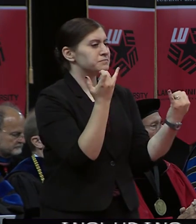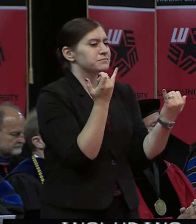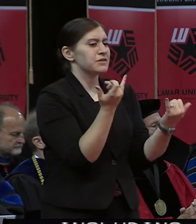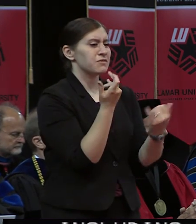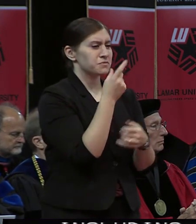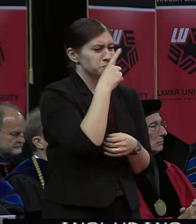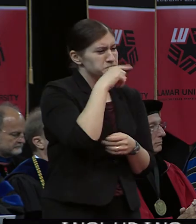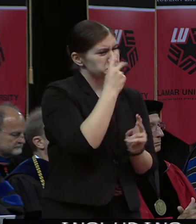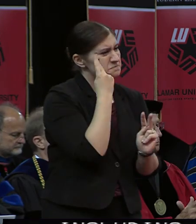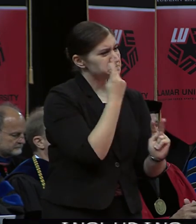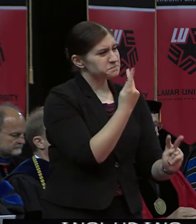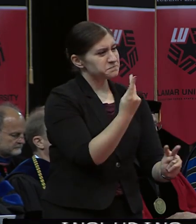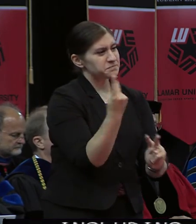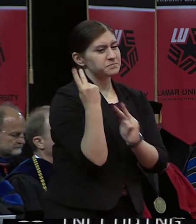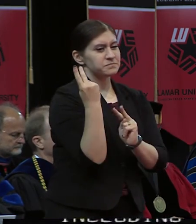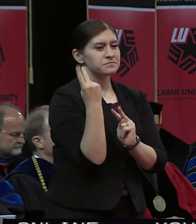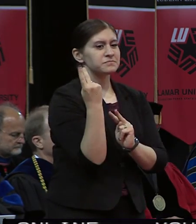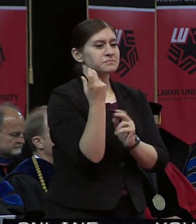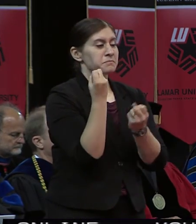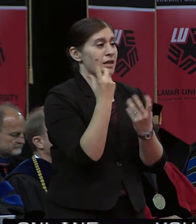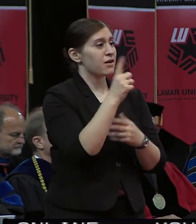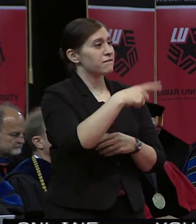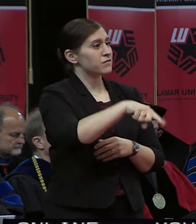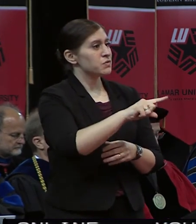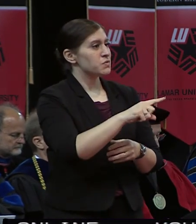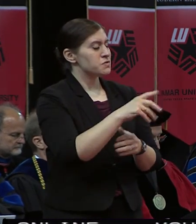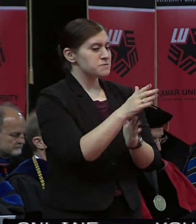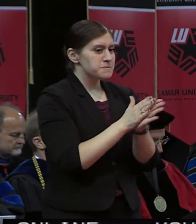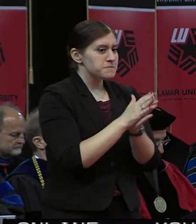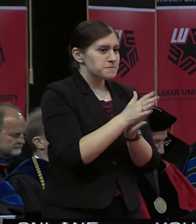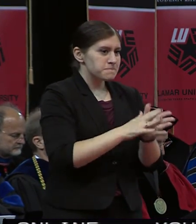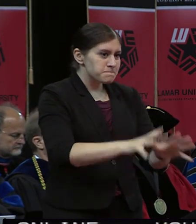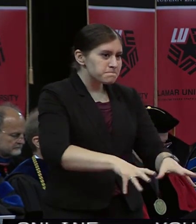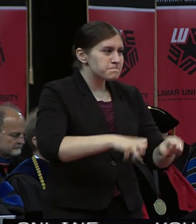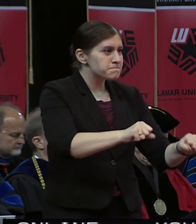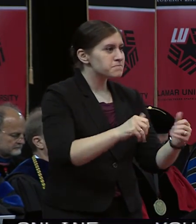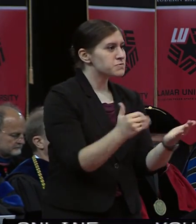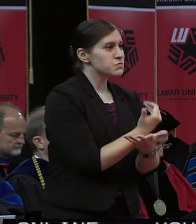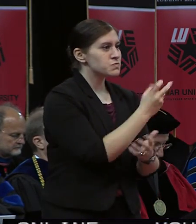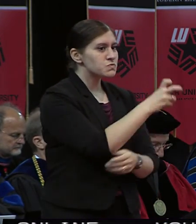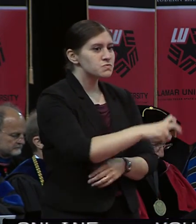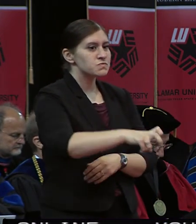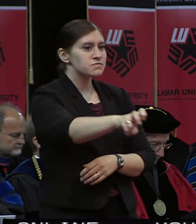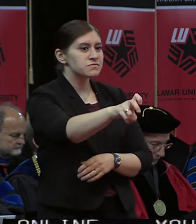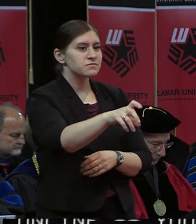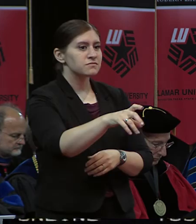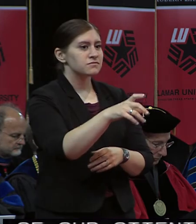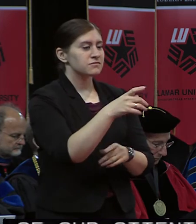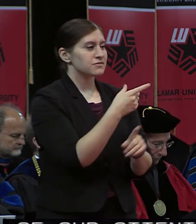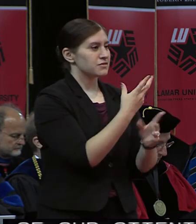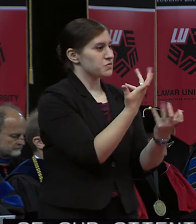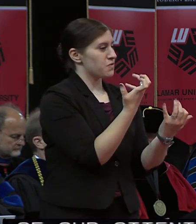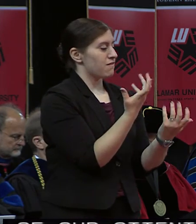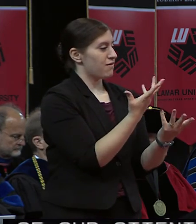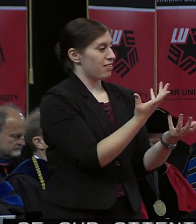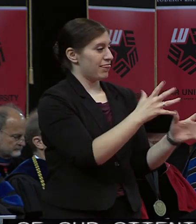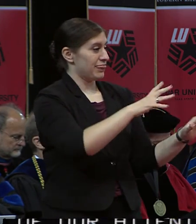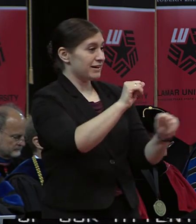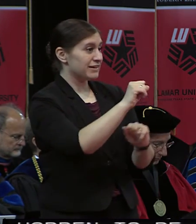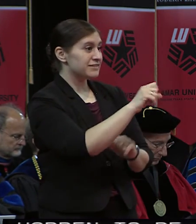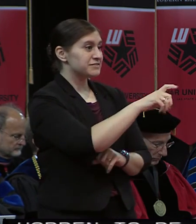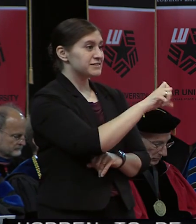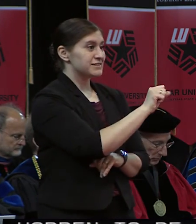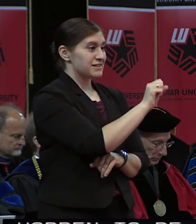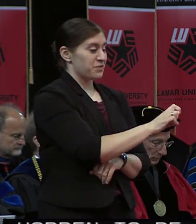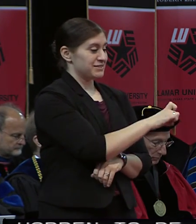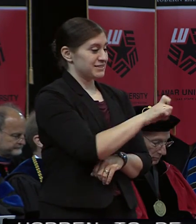for a moment, if you will. While many of you are embracing the opportunity to study abroad, and journey away from Southeast Texas, perhaps for the